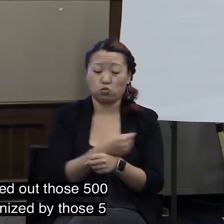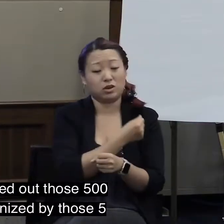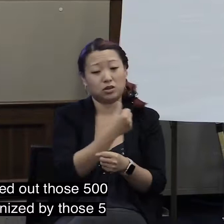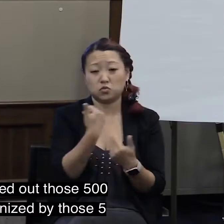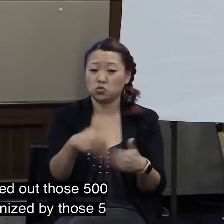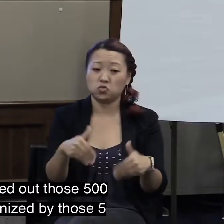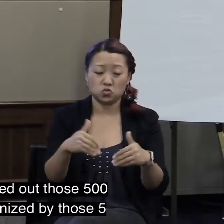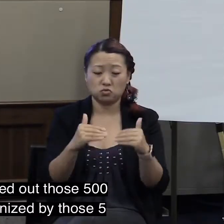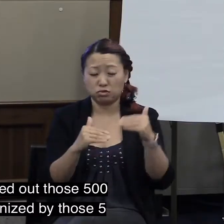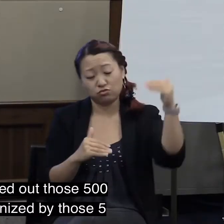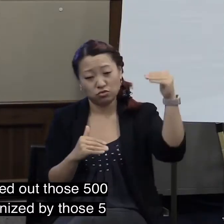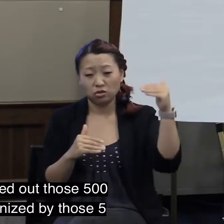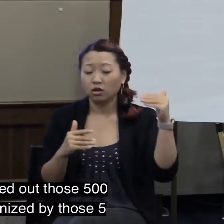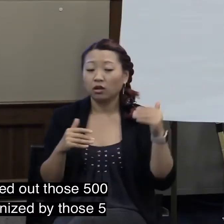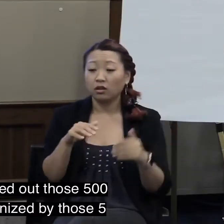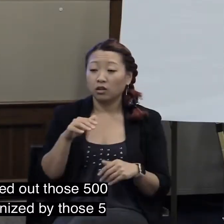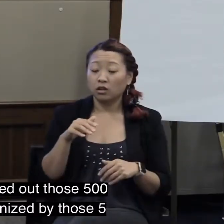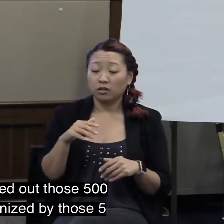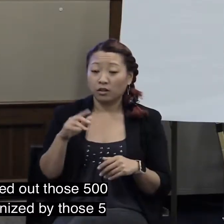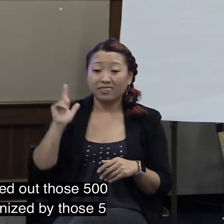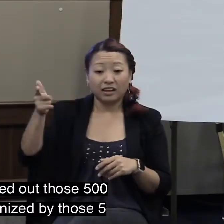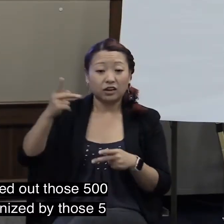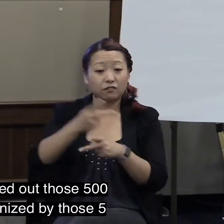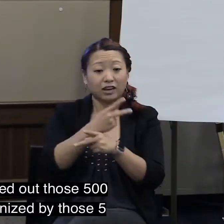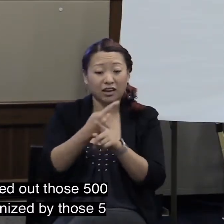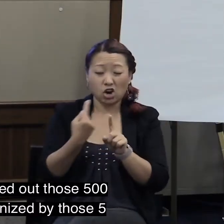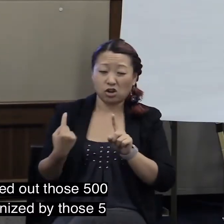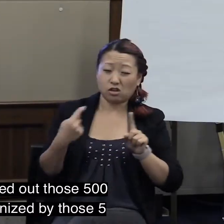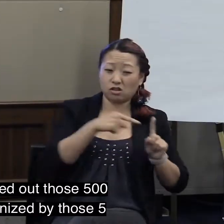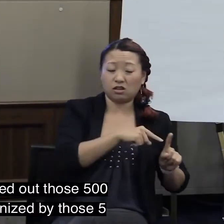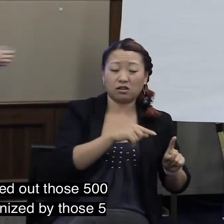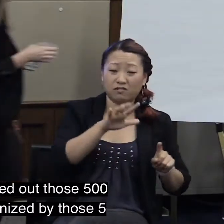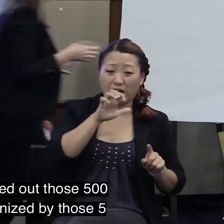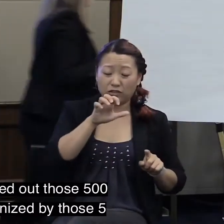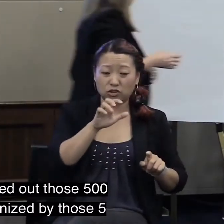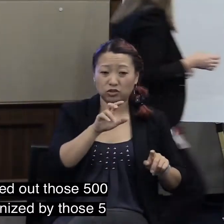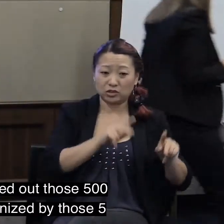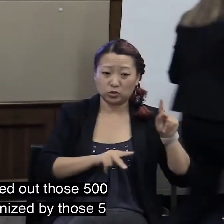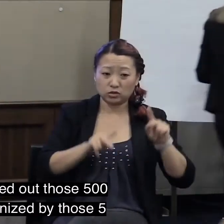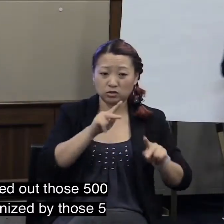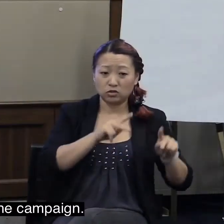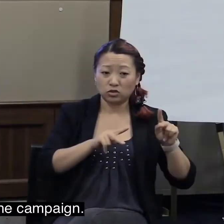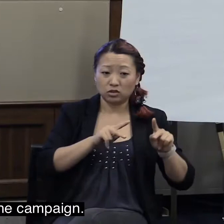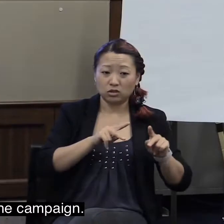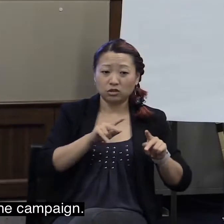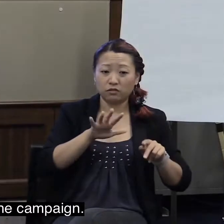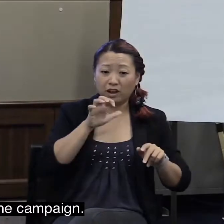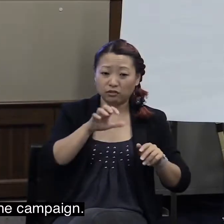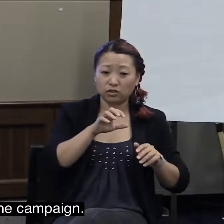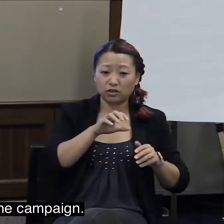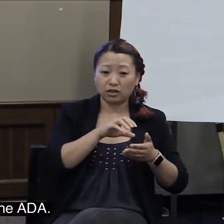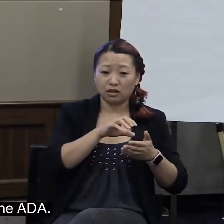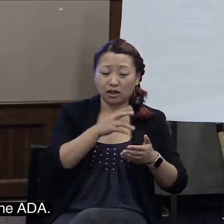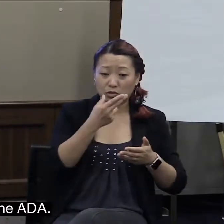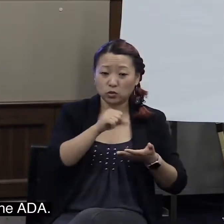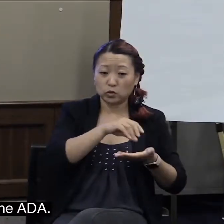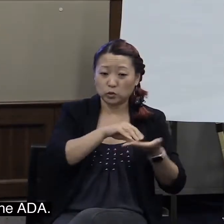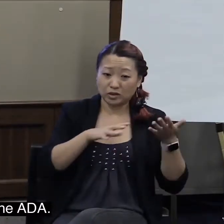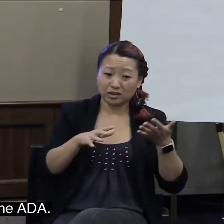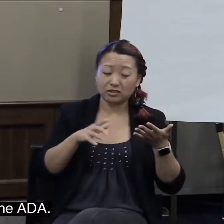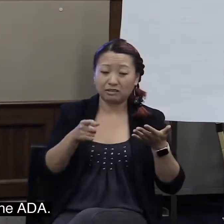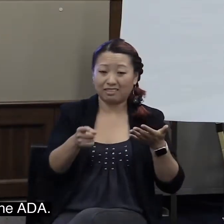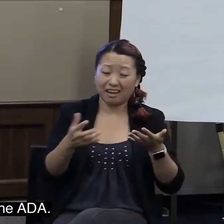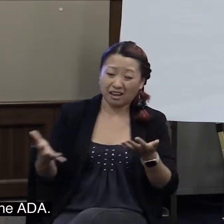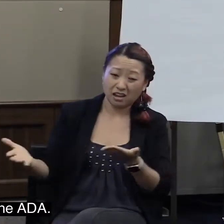those 500 high school students organized by those 5 was the difference in the campaign, and thus led